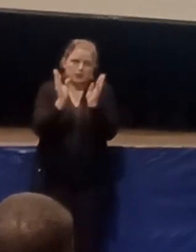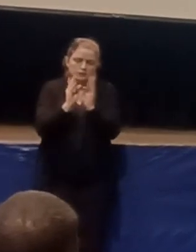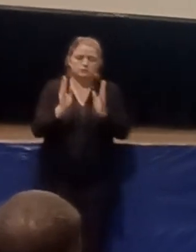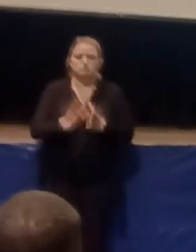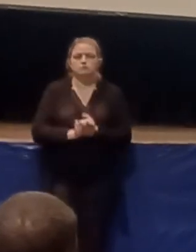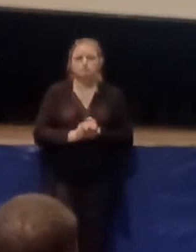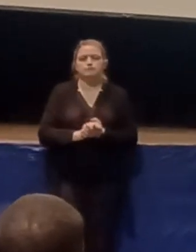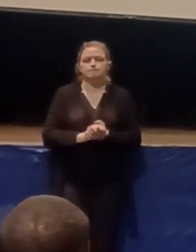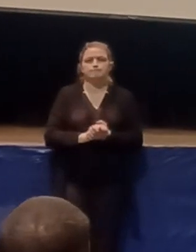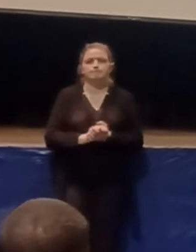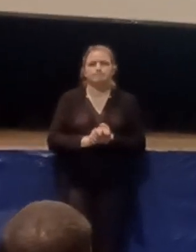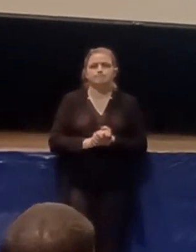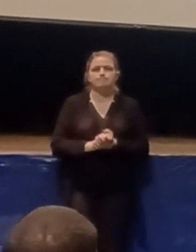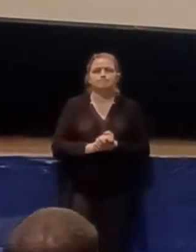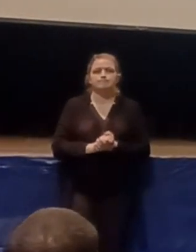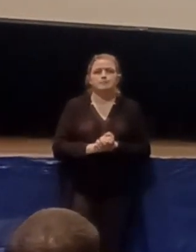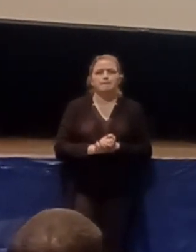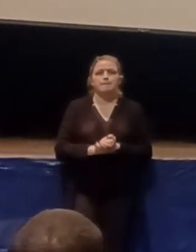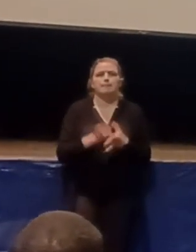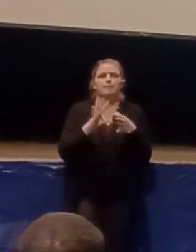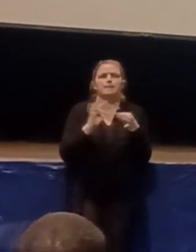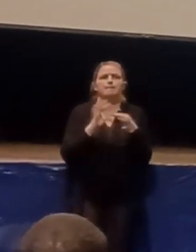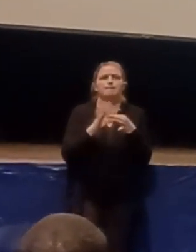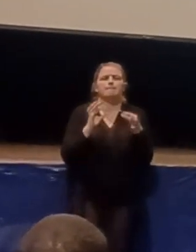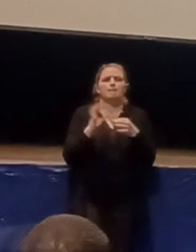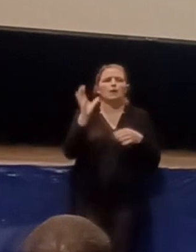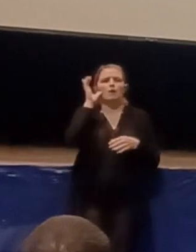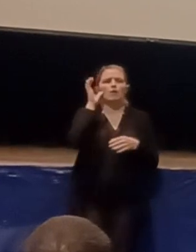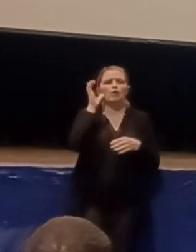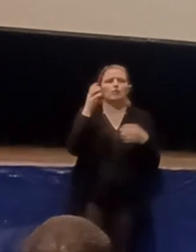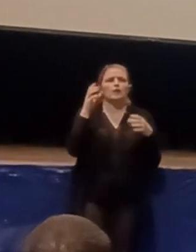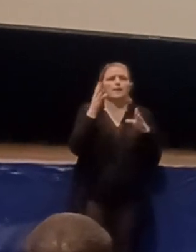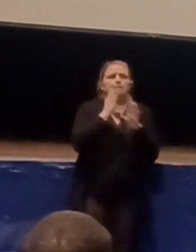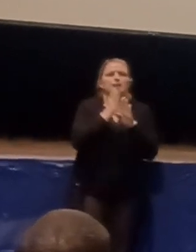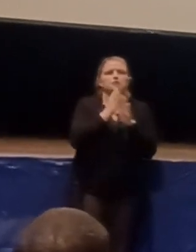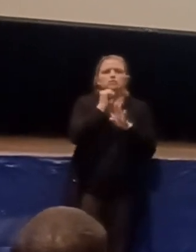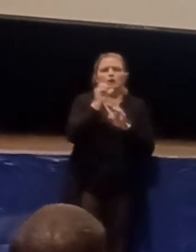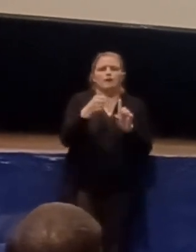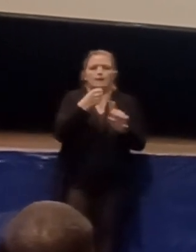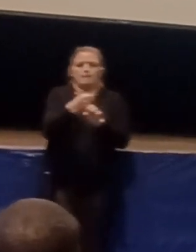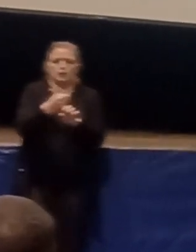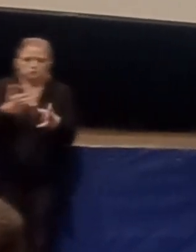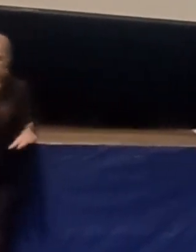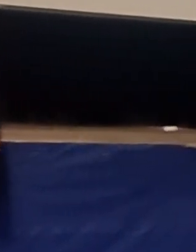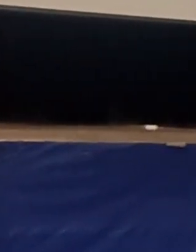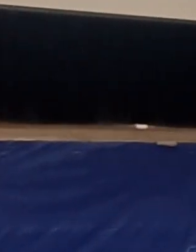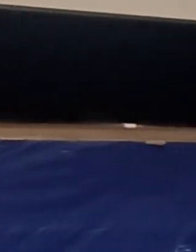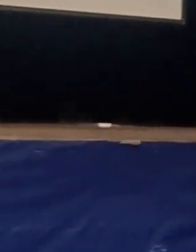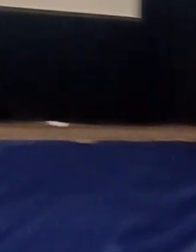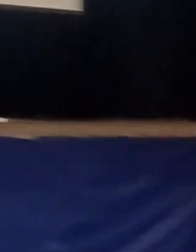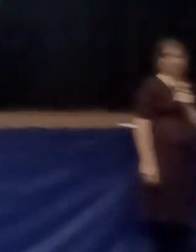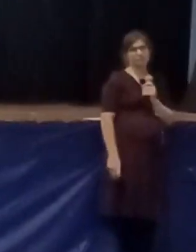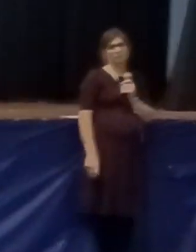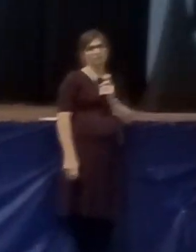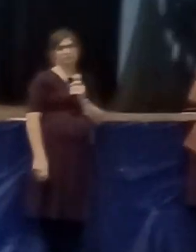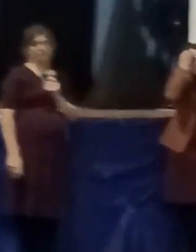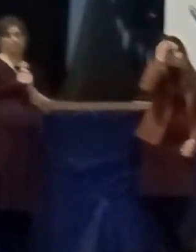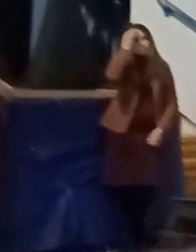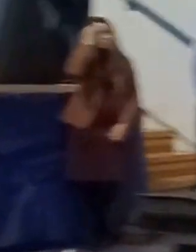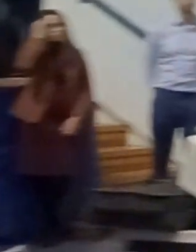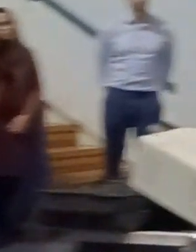And I just want to say this is, I heard something about it, buses don't have impacts. Well, we live here. We have Forest Hill Station, which